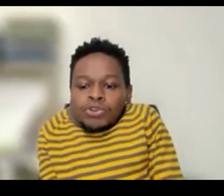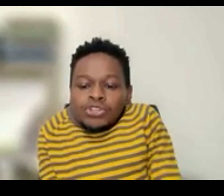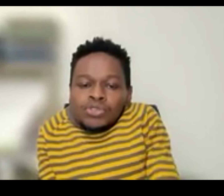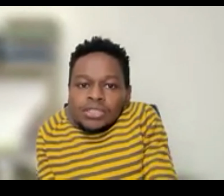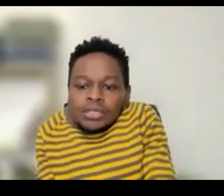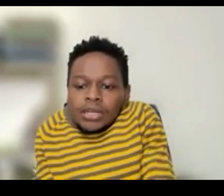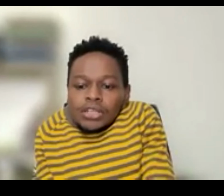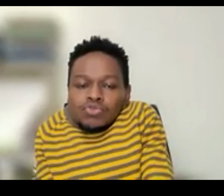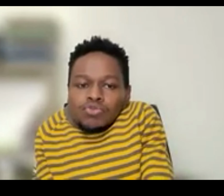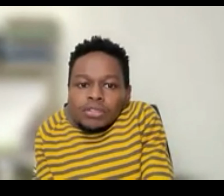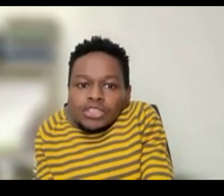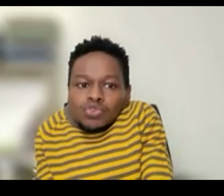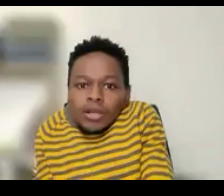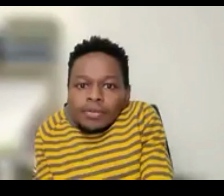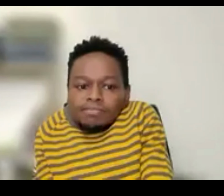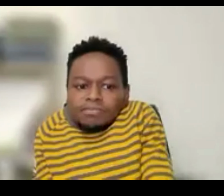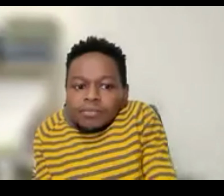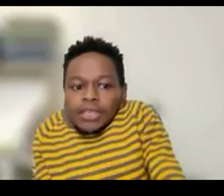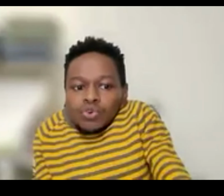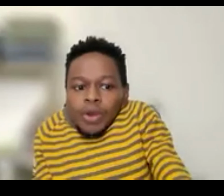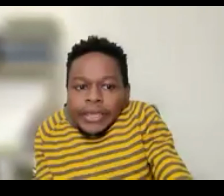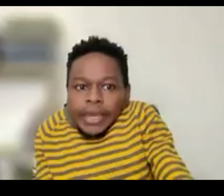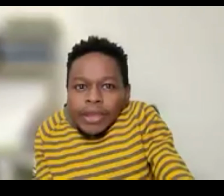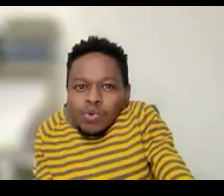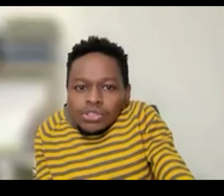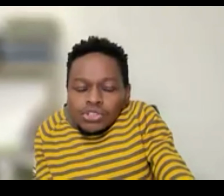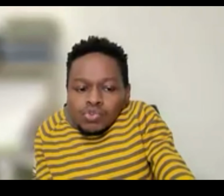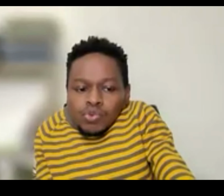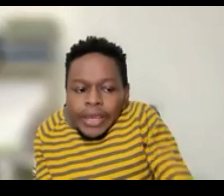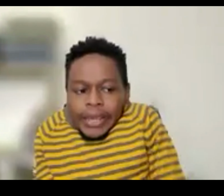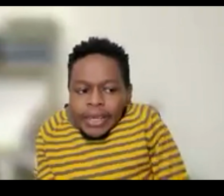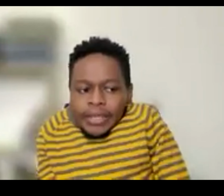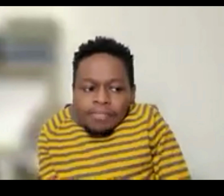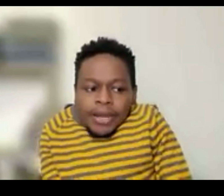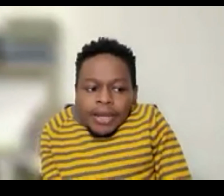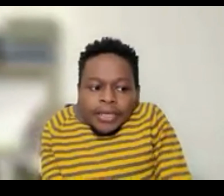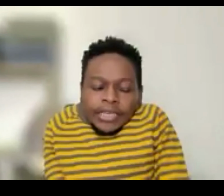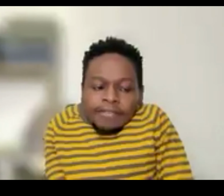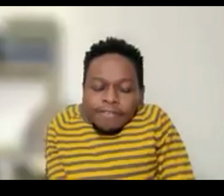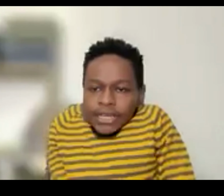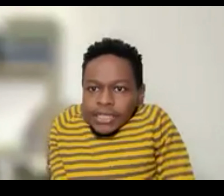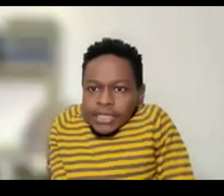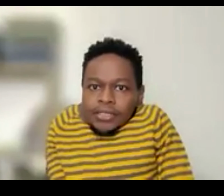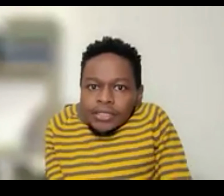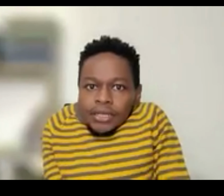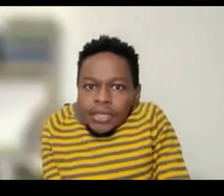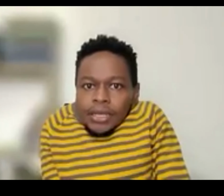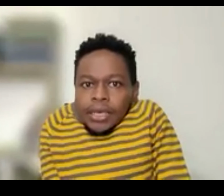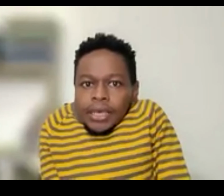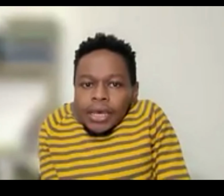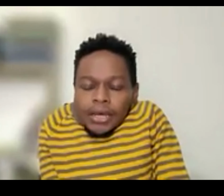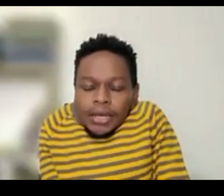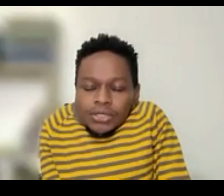produce throughout this work. So I want to end by inviting us as we